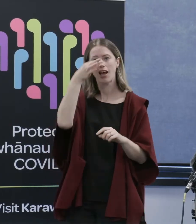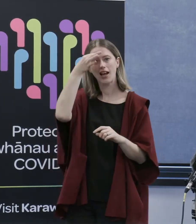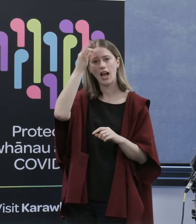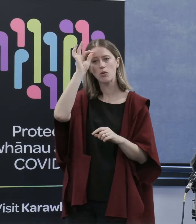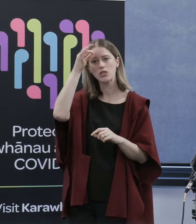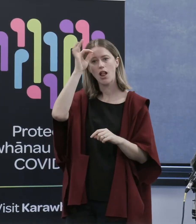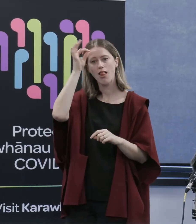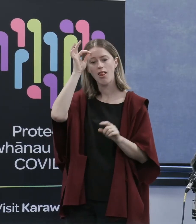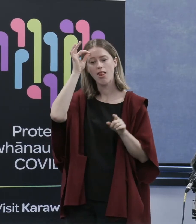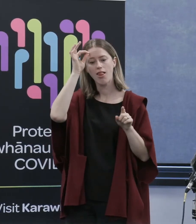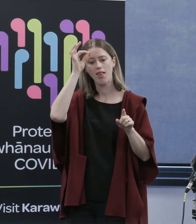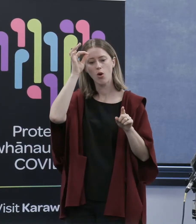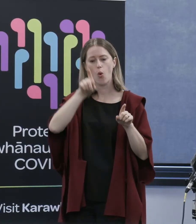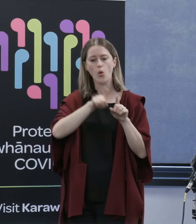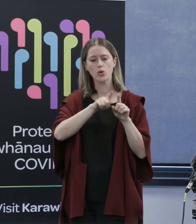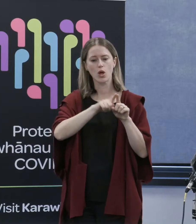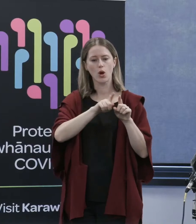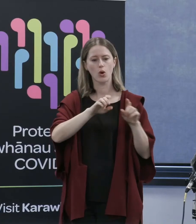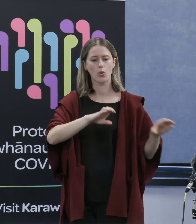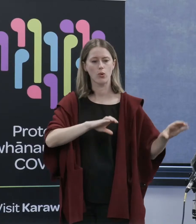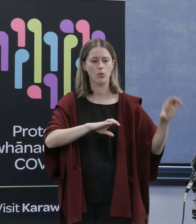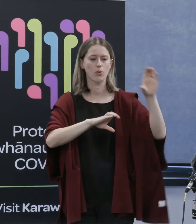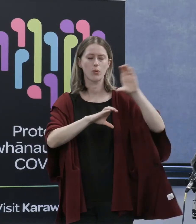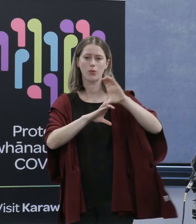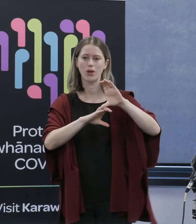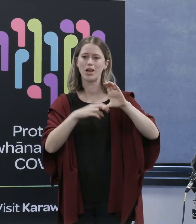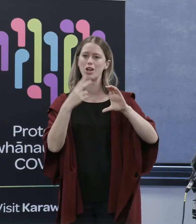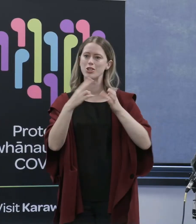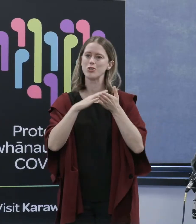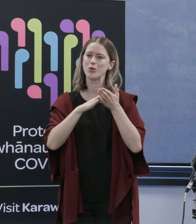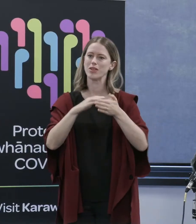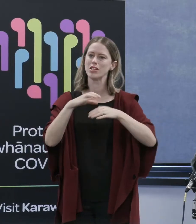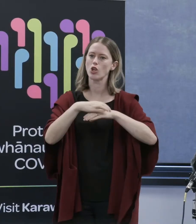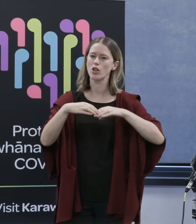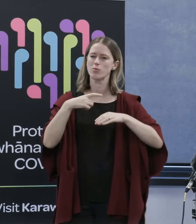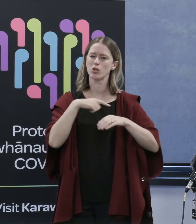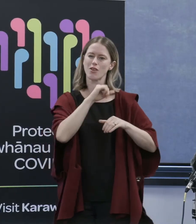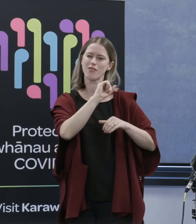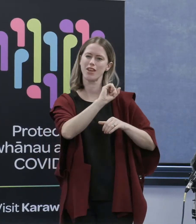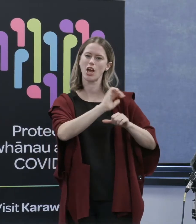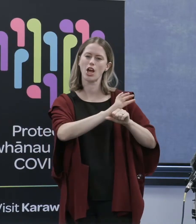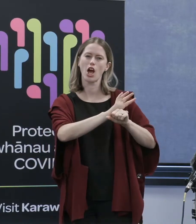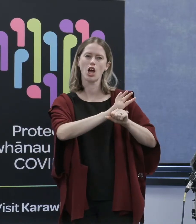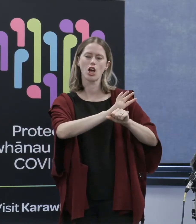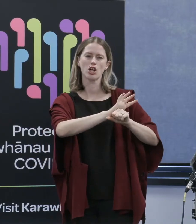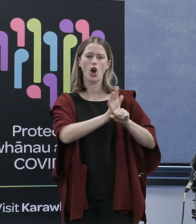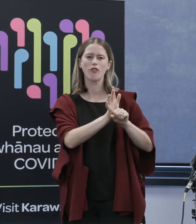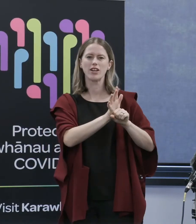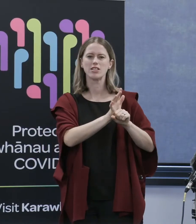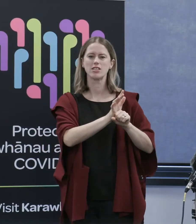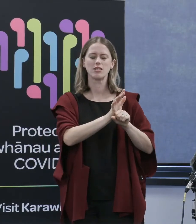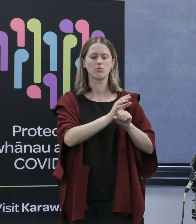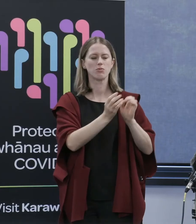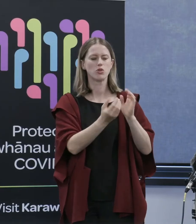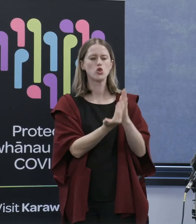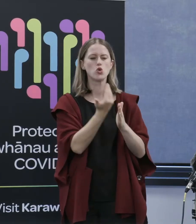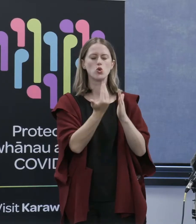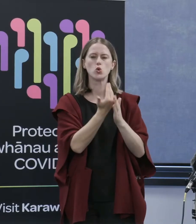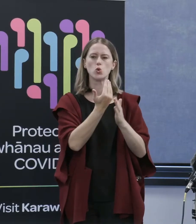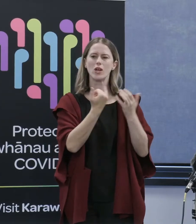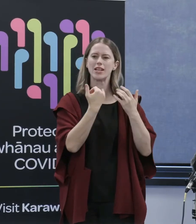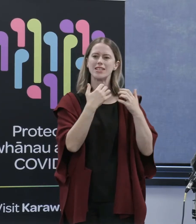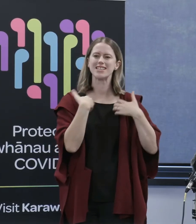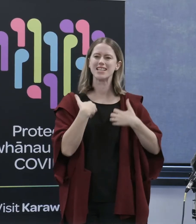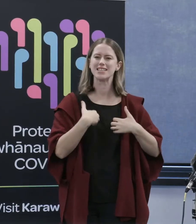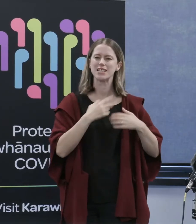also made available an additional $2 million under their COVID-19 Emerging Infectious Diseases grant program,